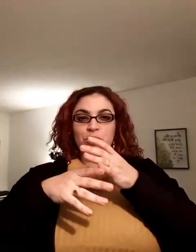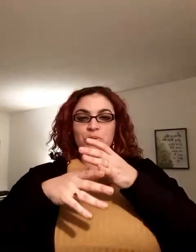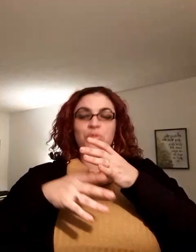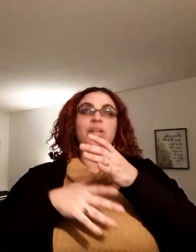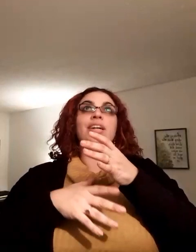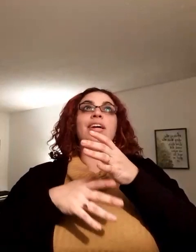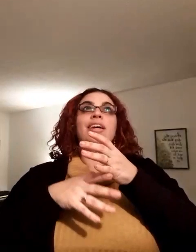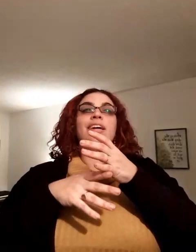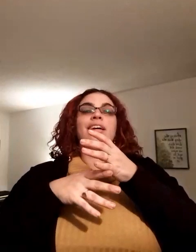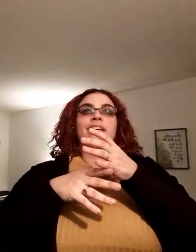2